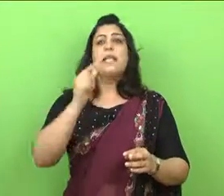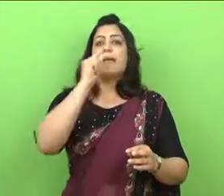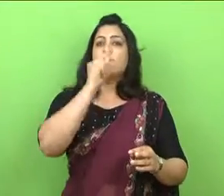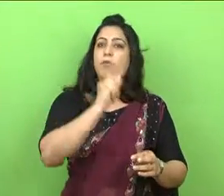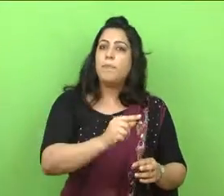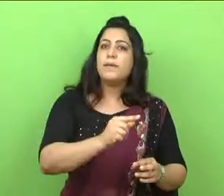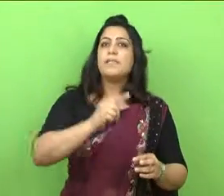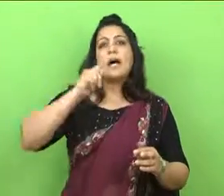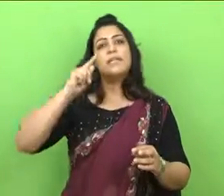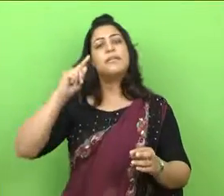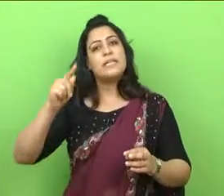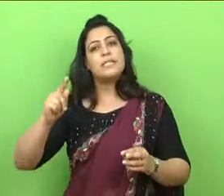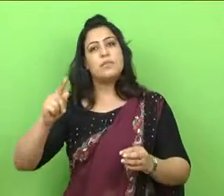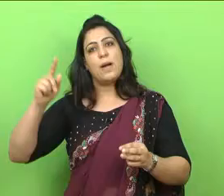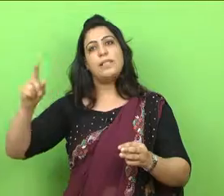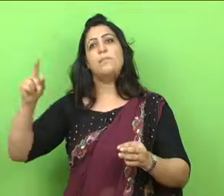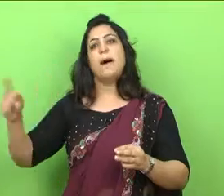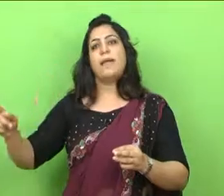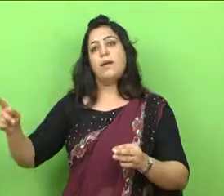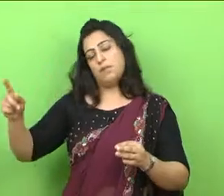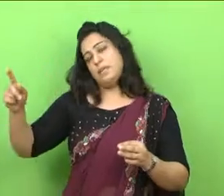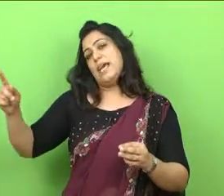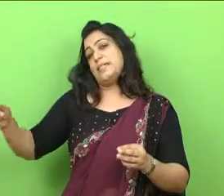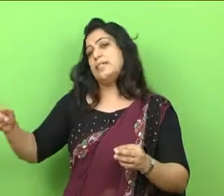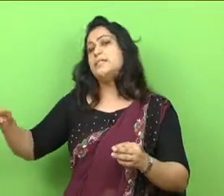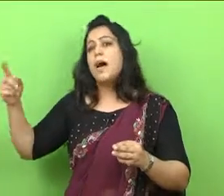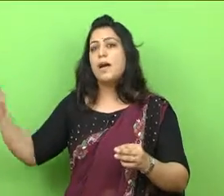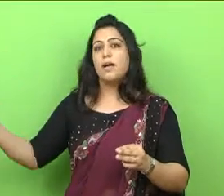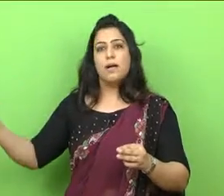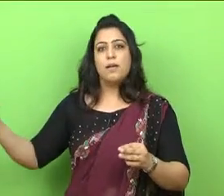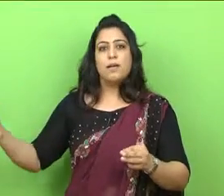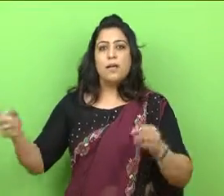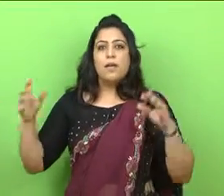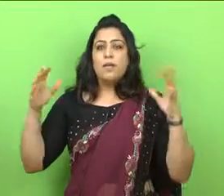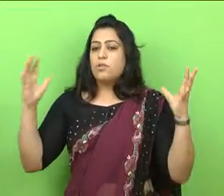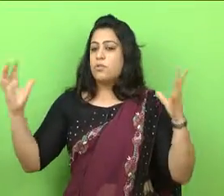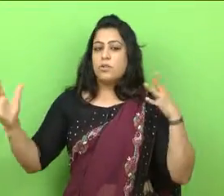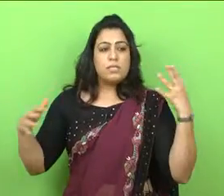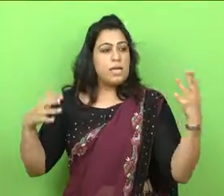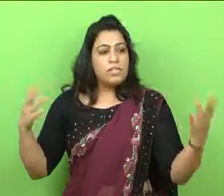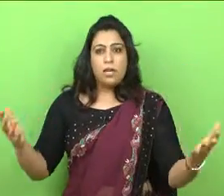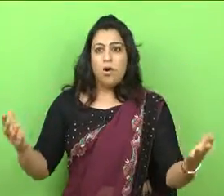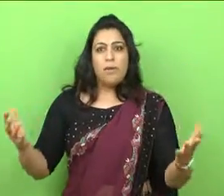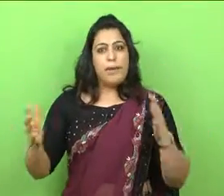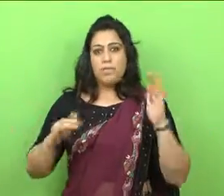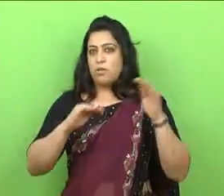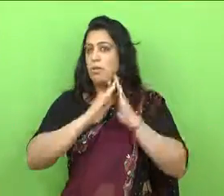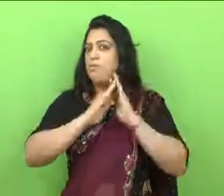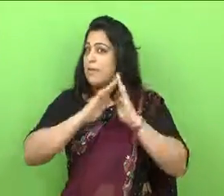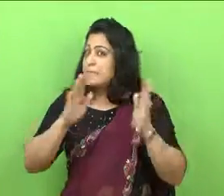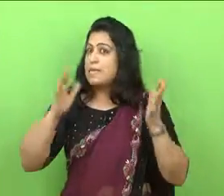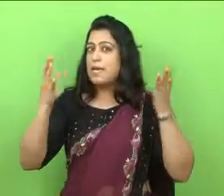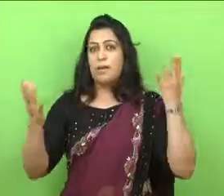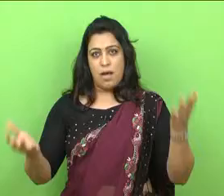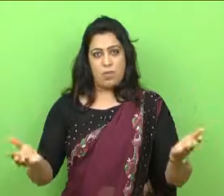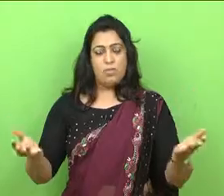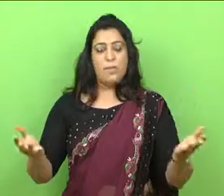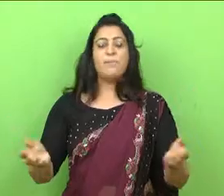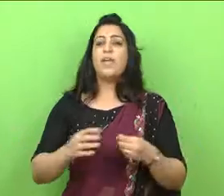that mopeds are the reason why the accidents occur. So such a law based on flimsy grounds